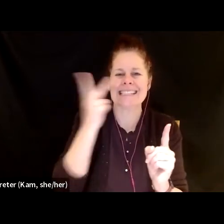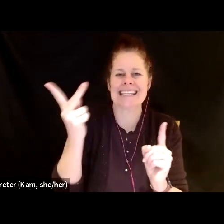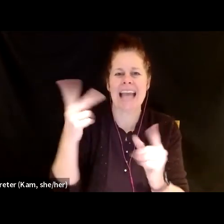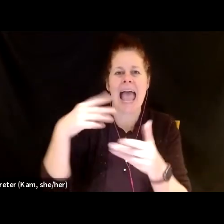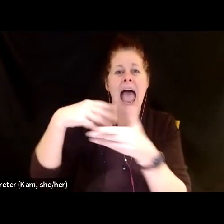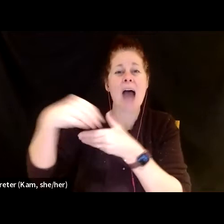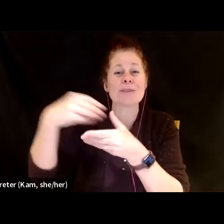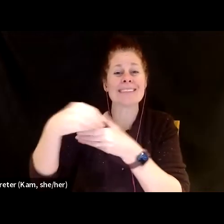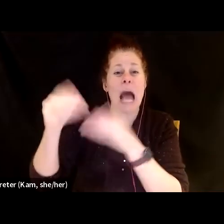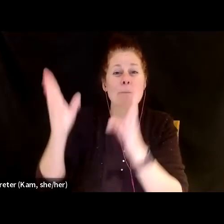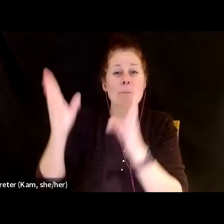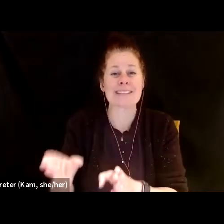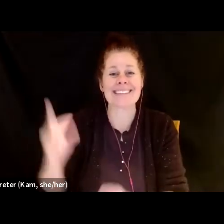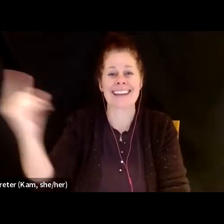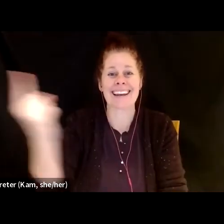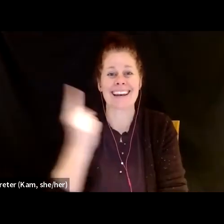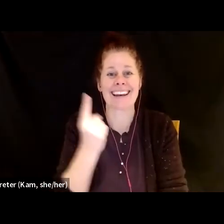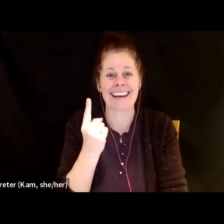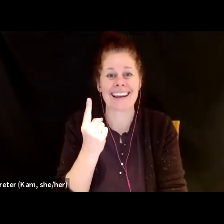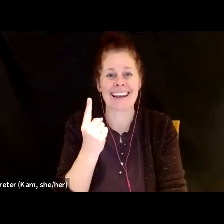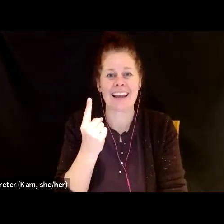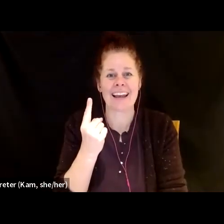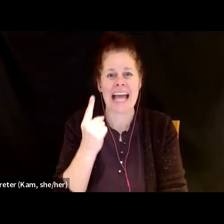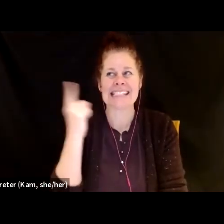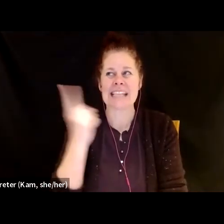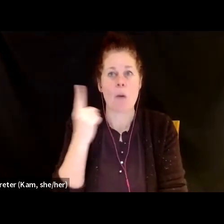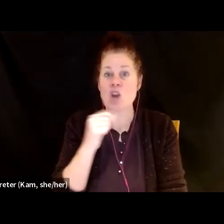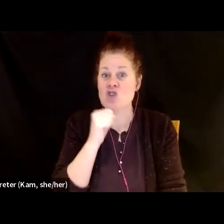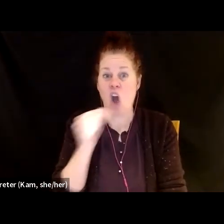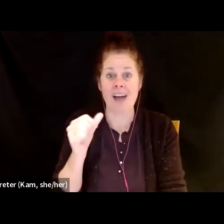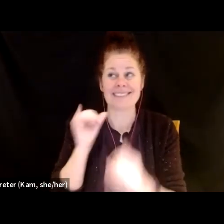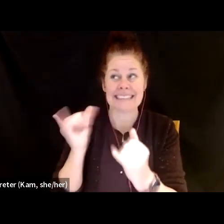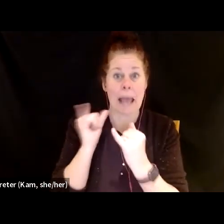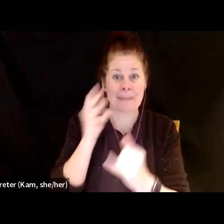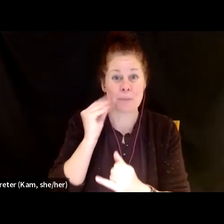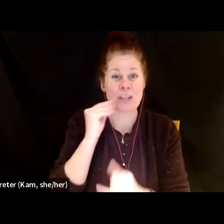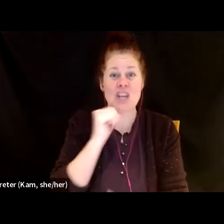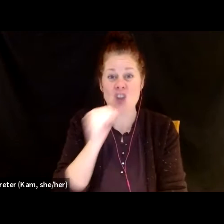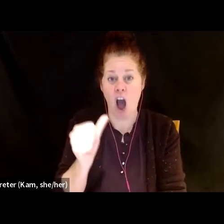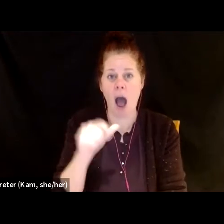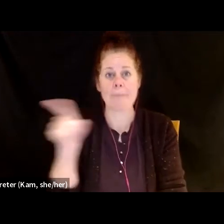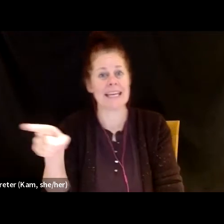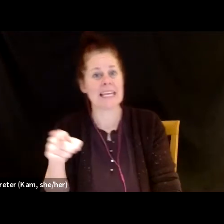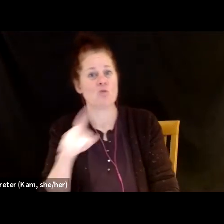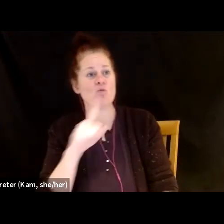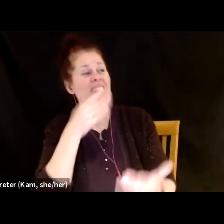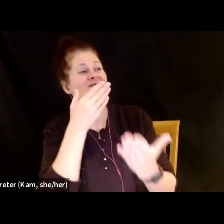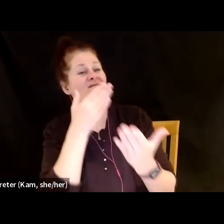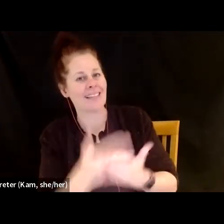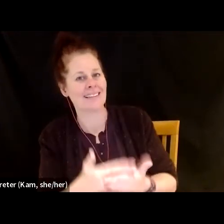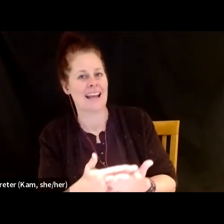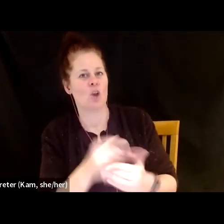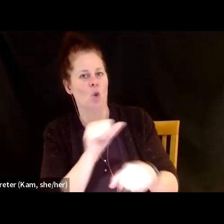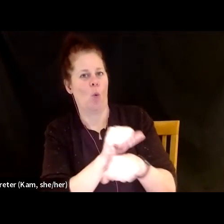isn't necessarily from our experience sort of validate that work was big.